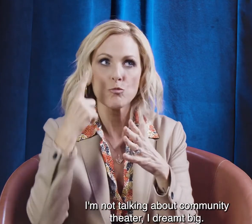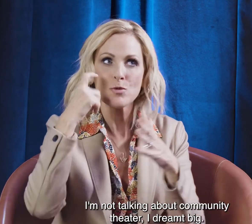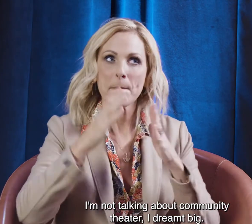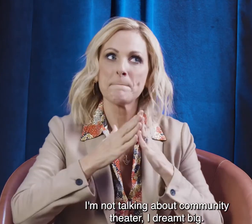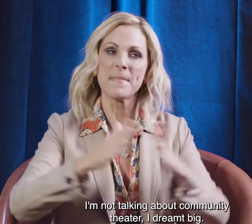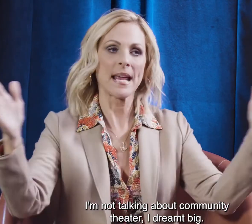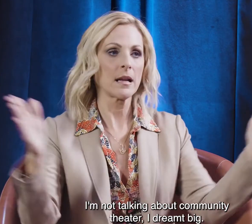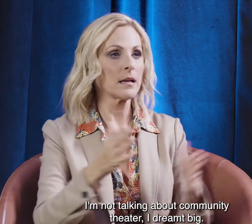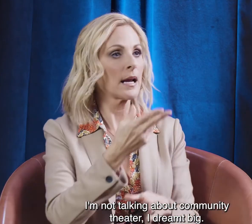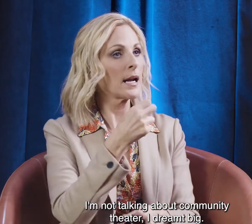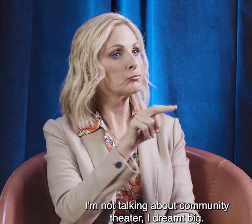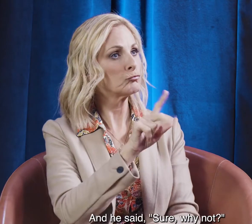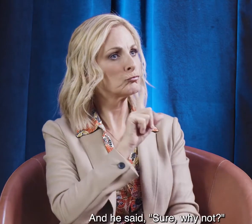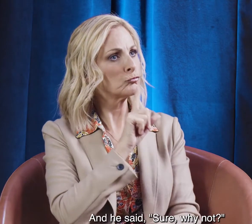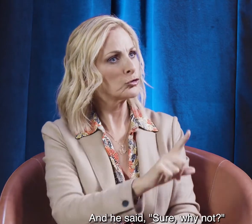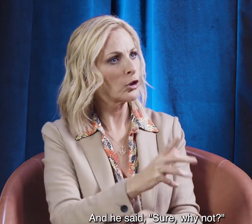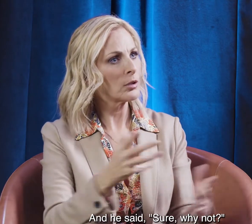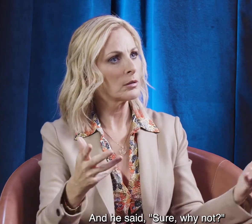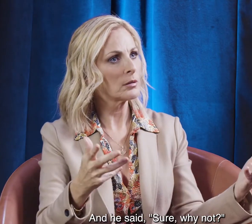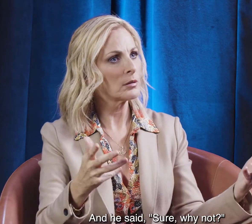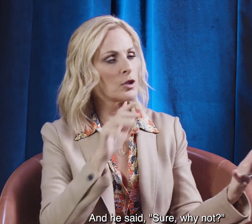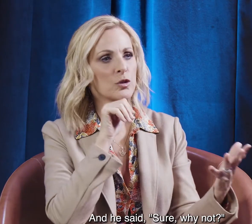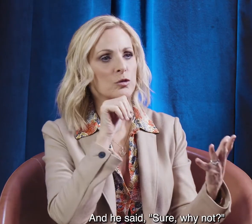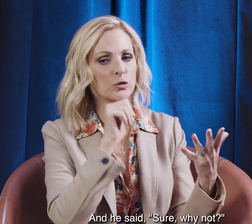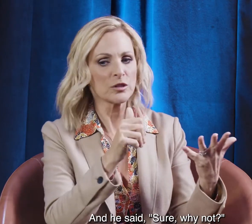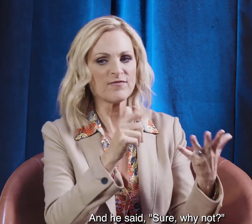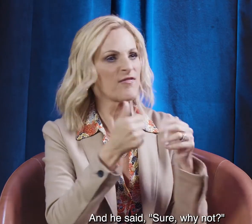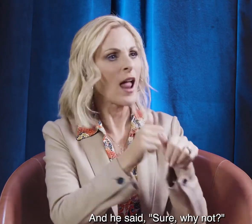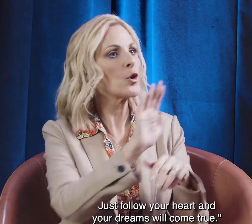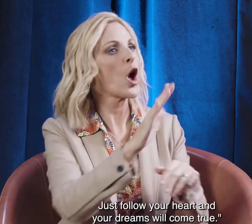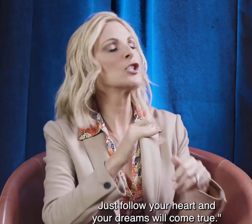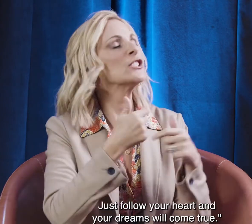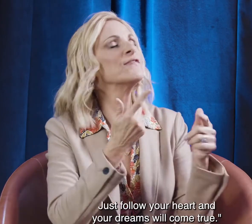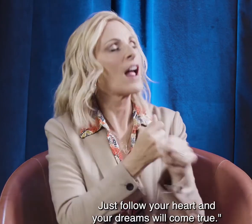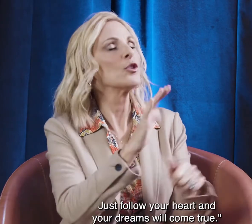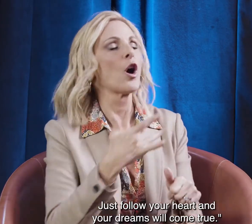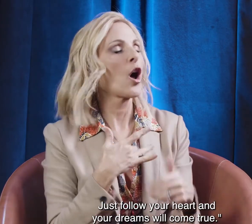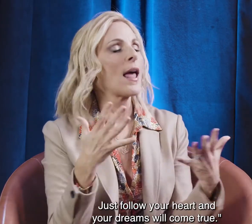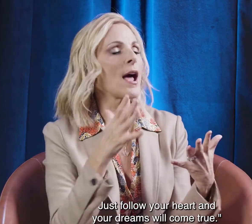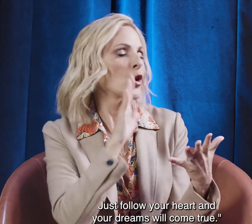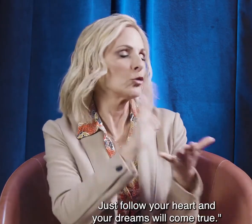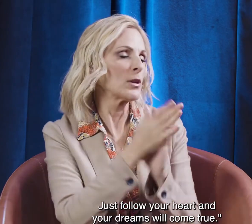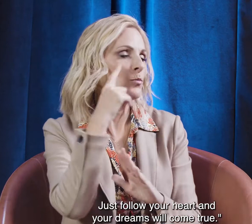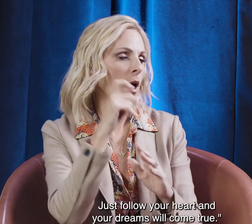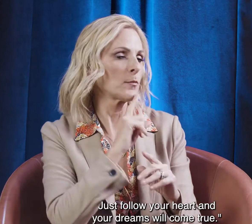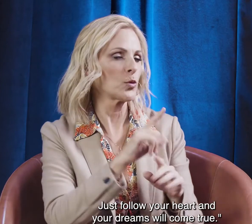community theater. I dreamt big. And he said, "Sure, why not? Just follow your heart and your dreams will come